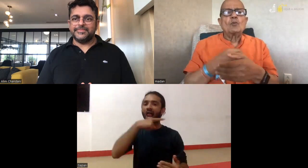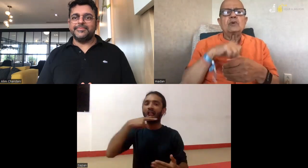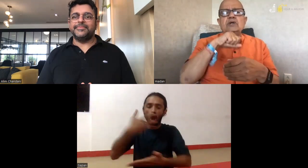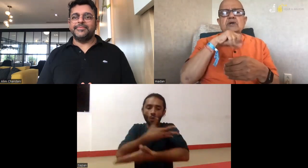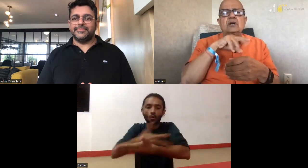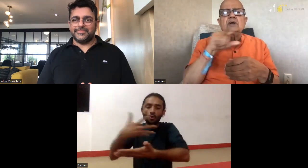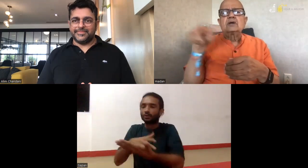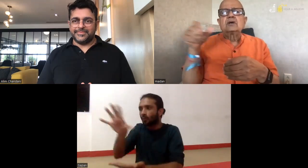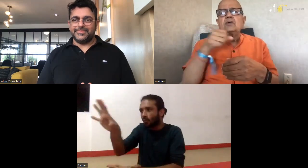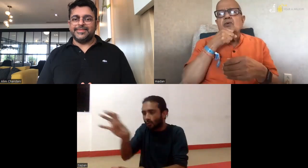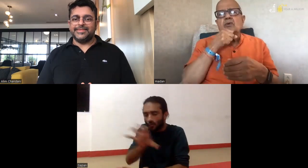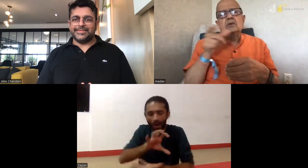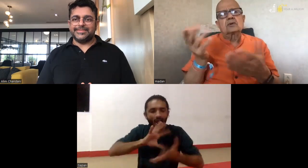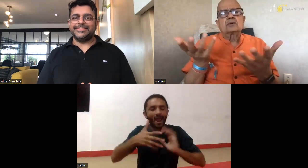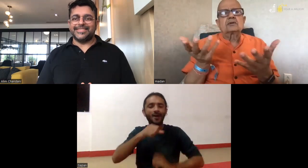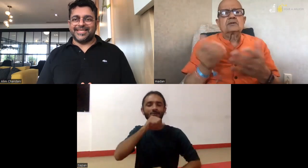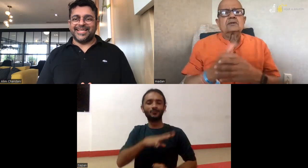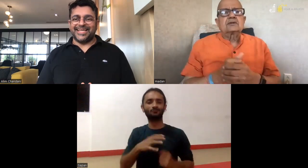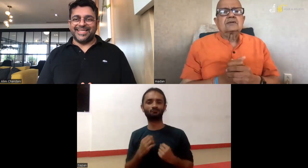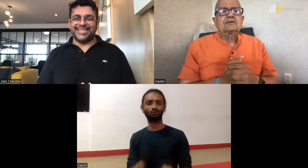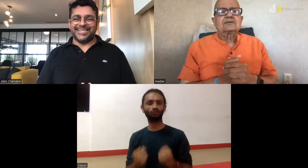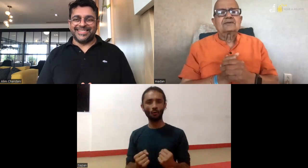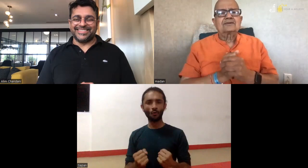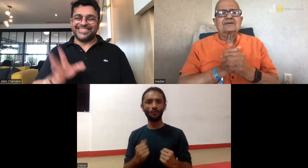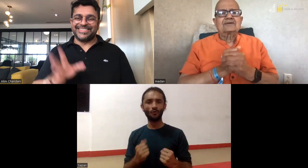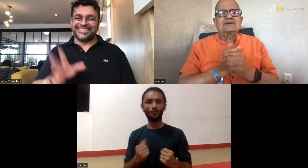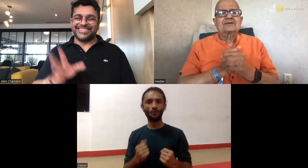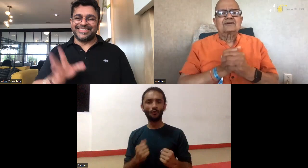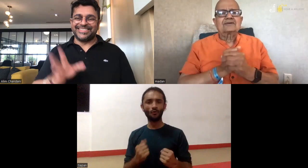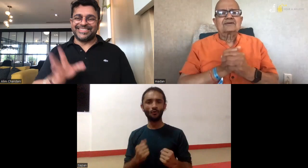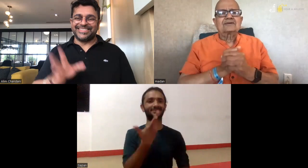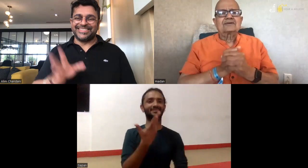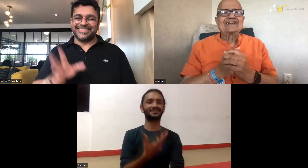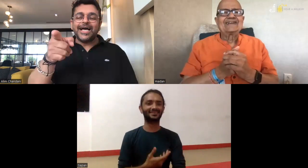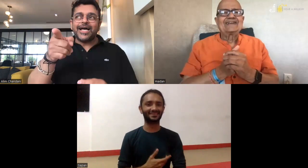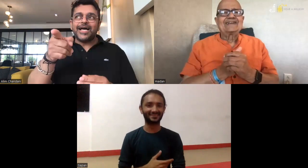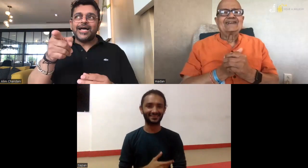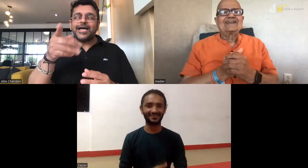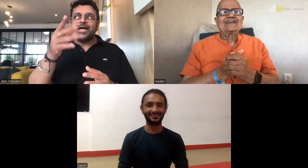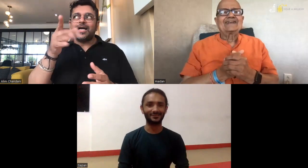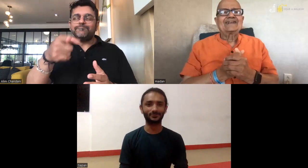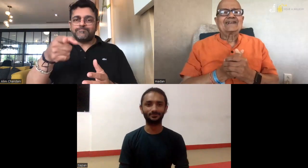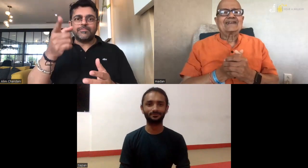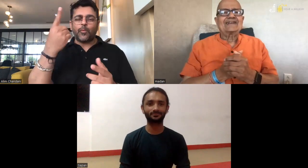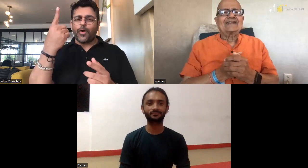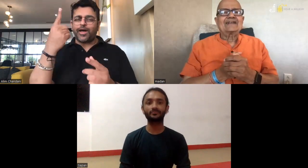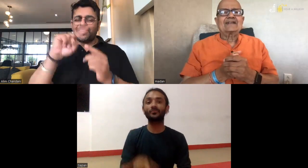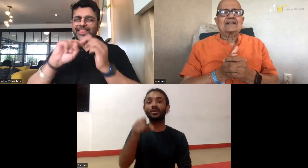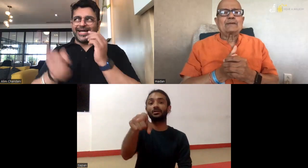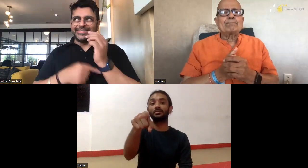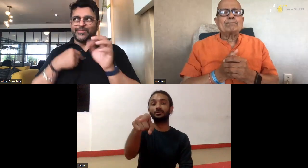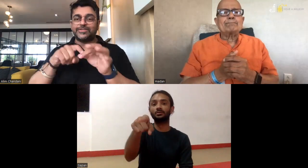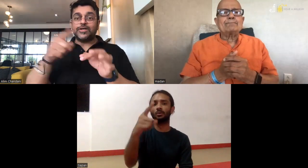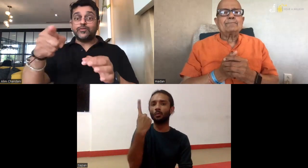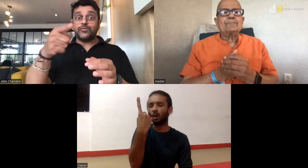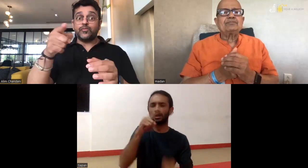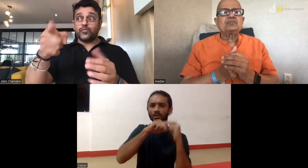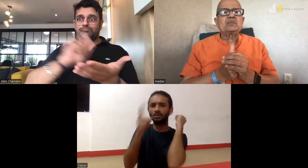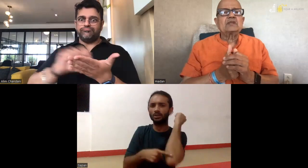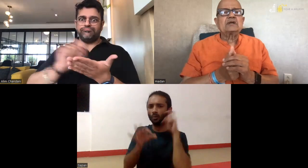like my wife used to tell me like, what you're doing. So I've told her that yeah, I'm trying to work in the for the